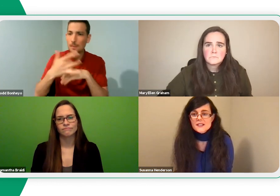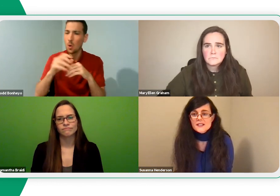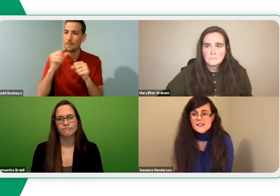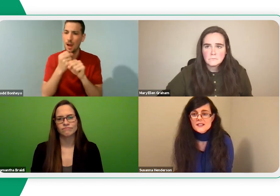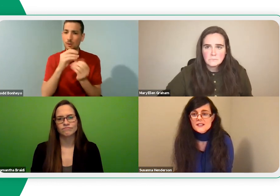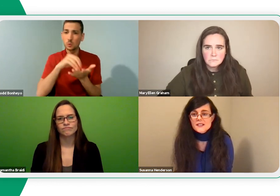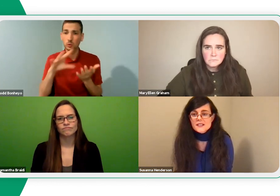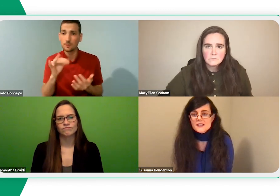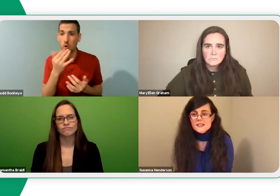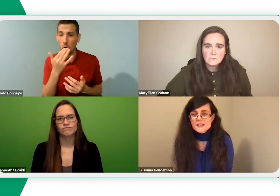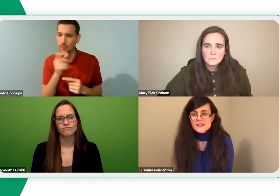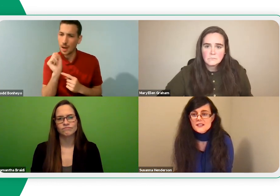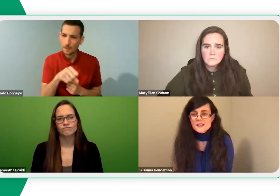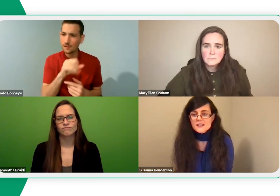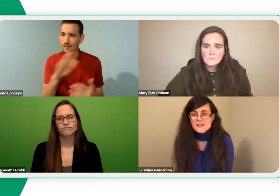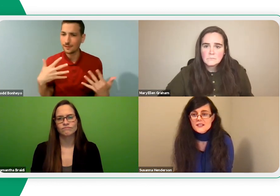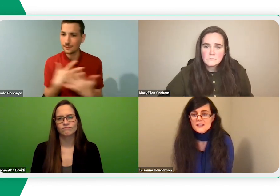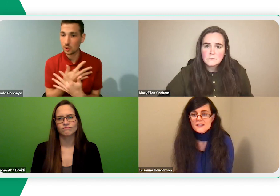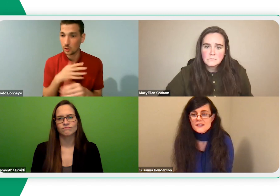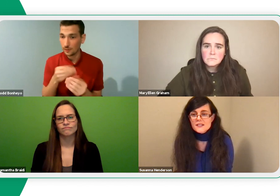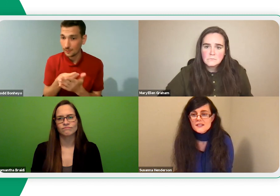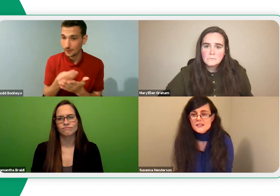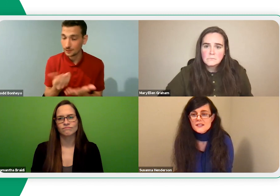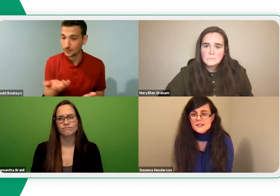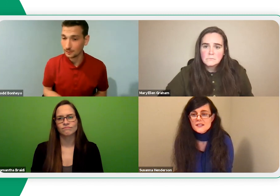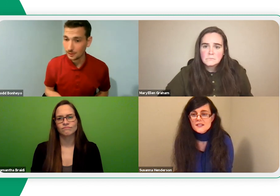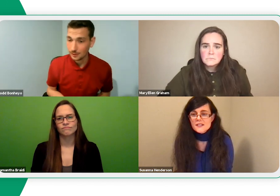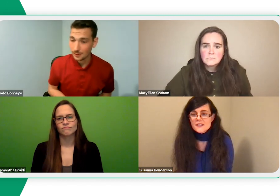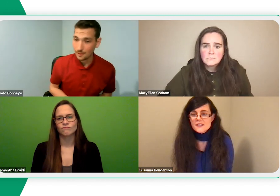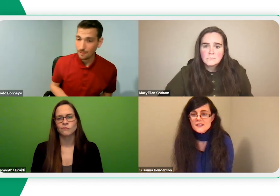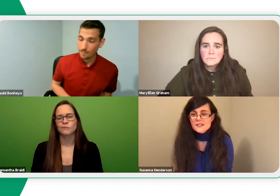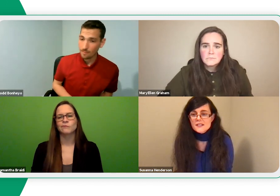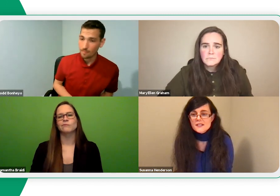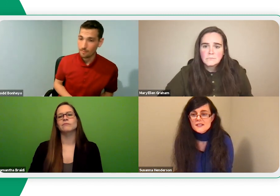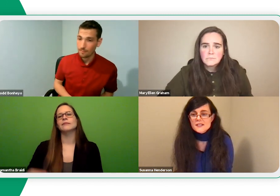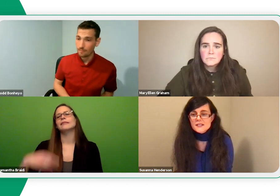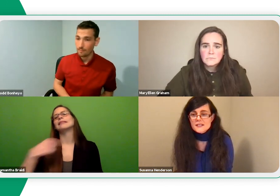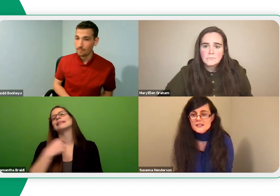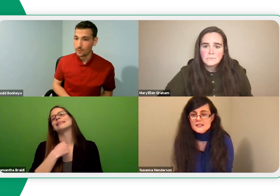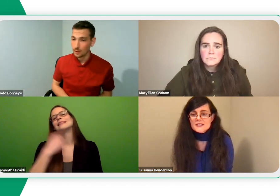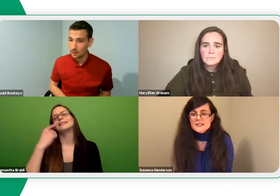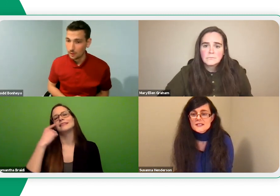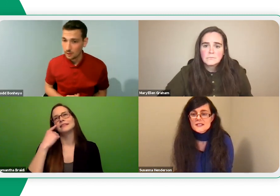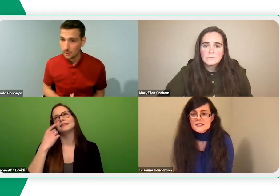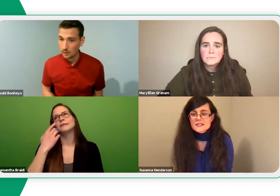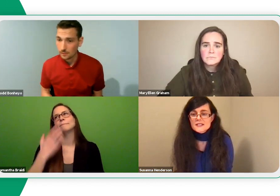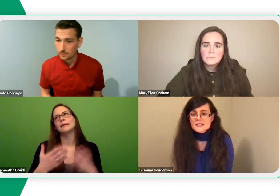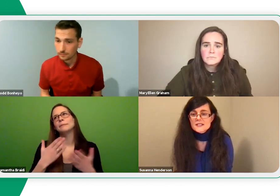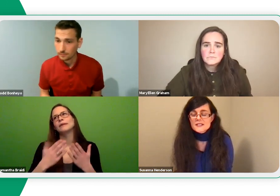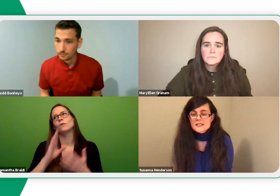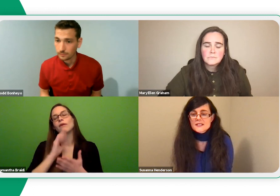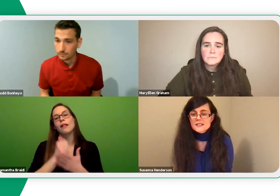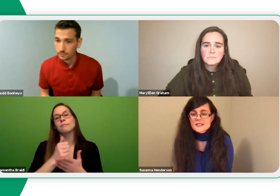we make more resources available to students of color if they're afraid to start asking about money?